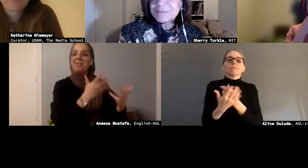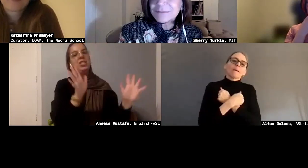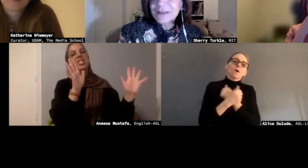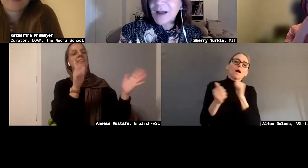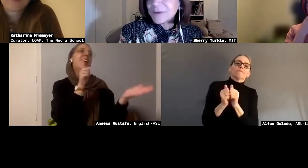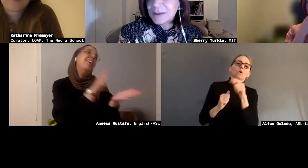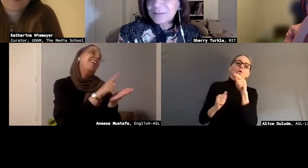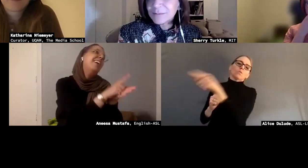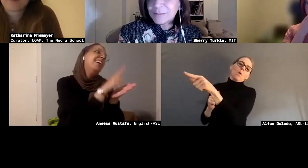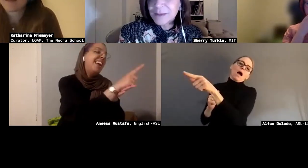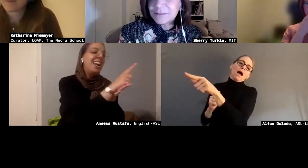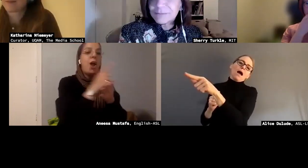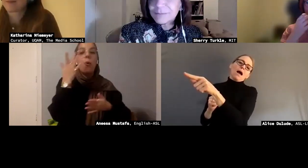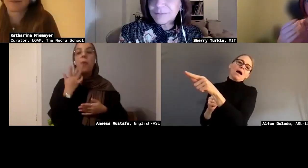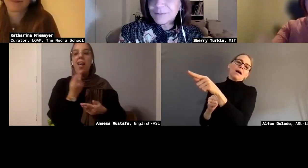this